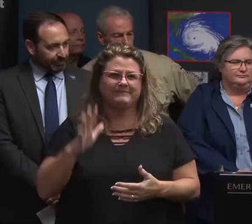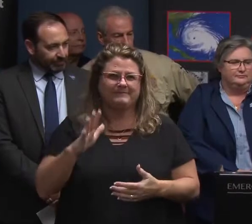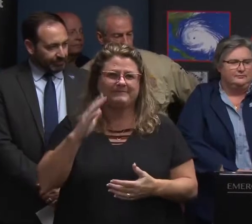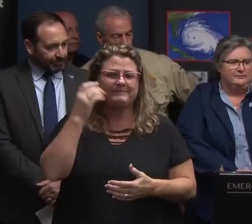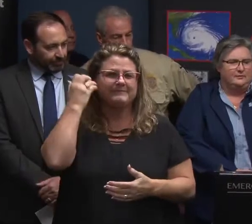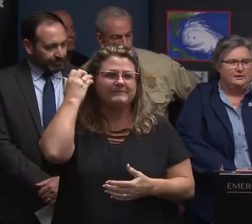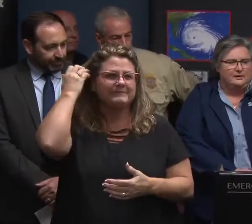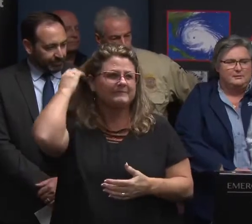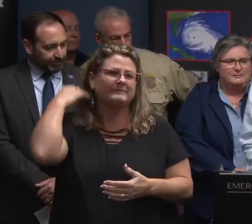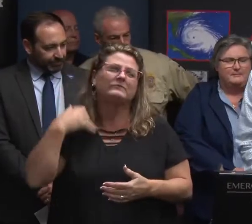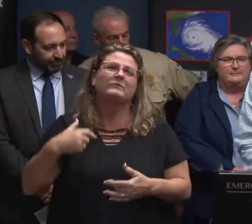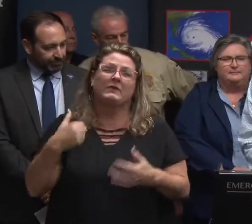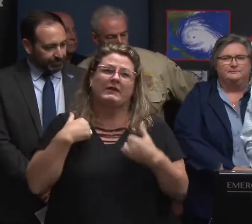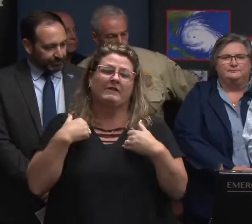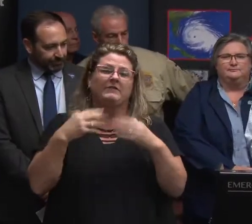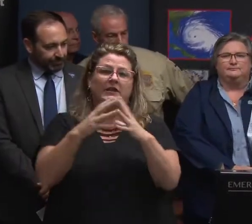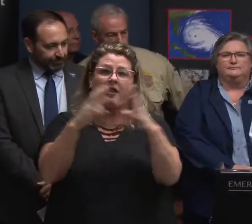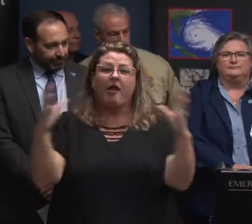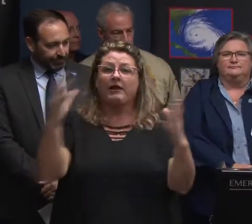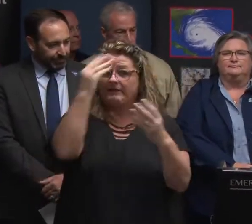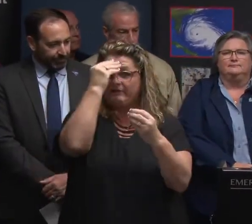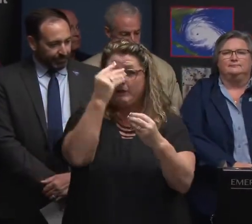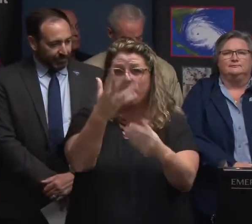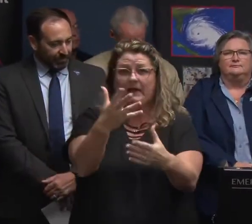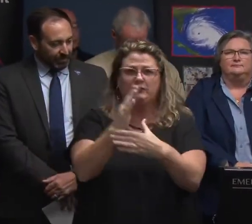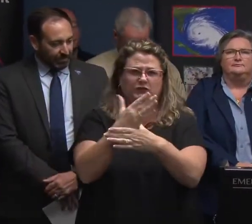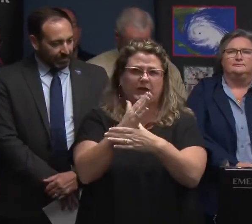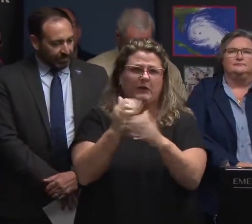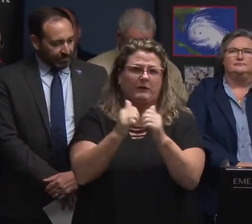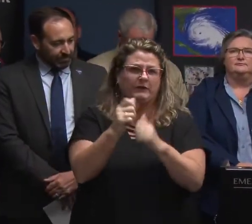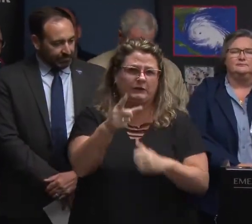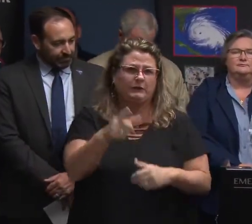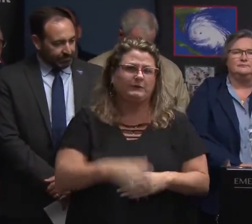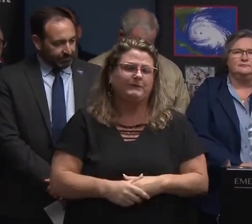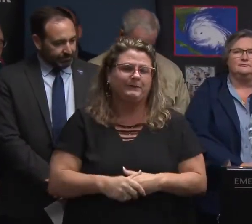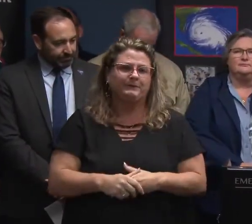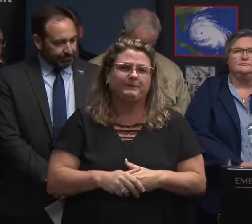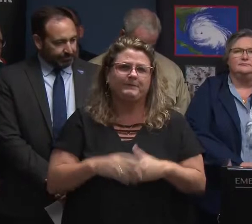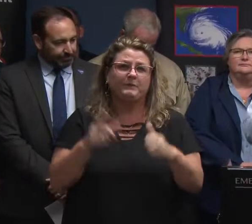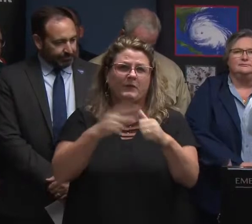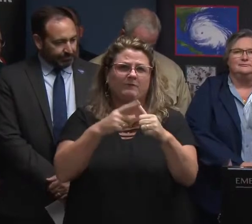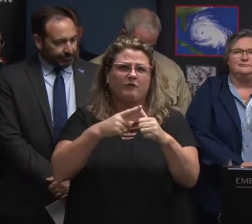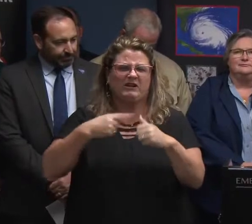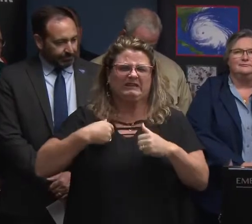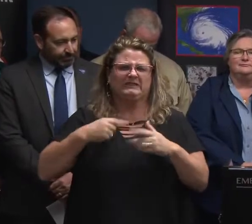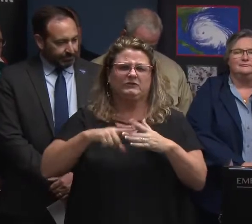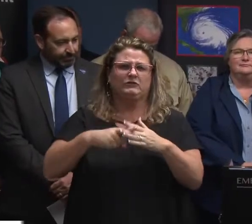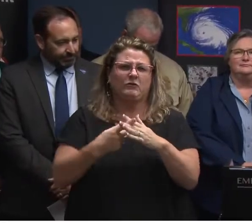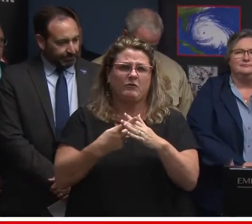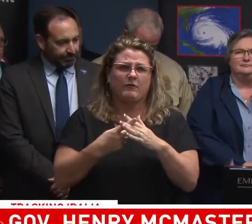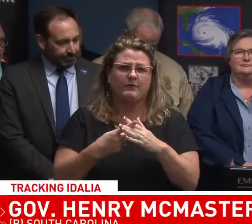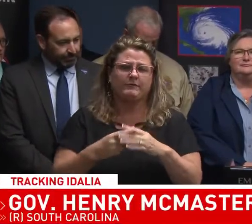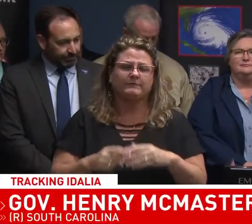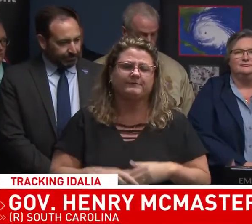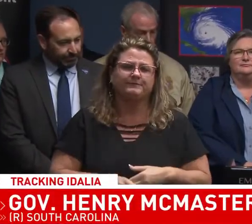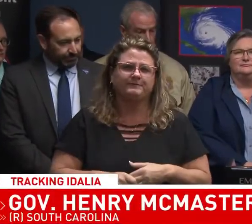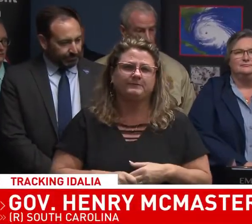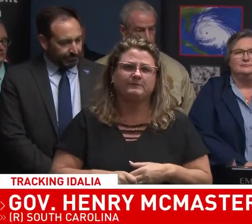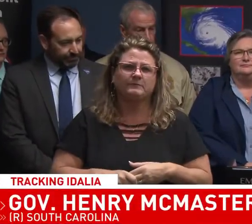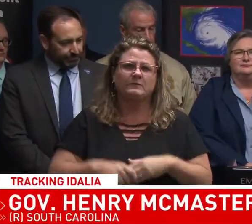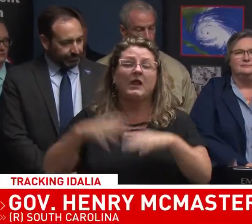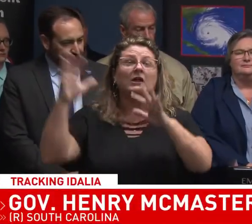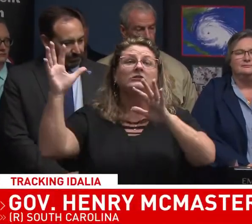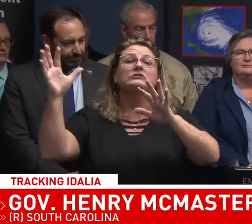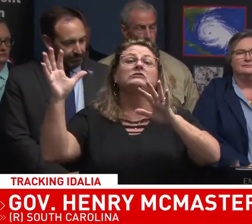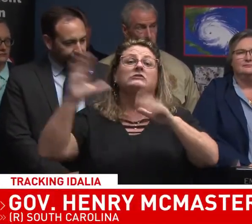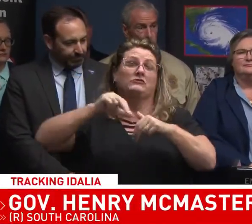a lot of information for you, and I'll start just briefly. The storm is